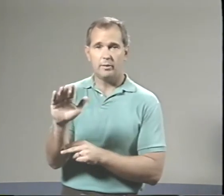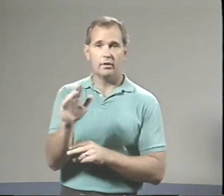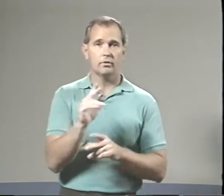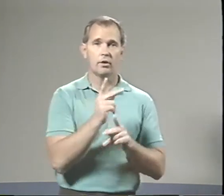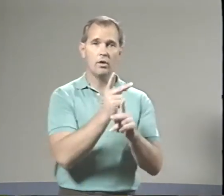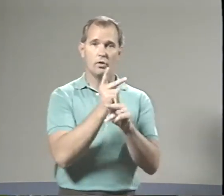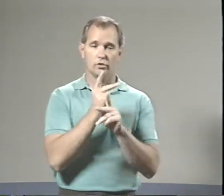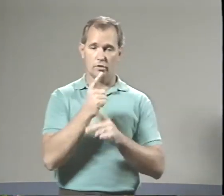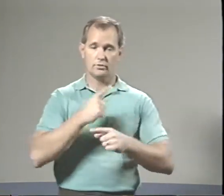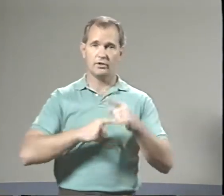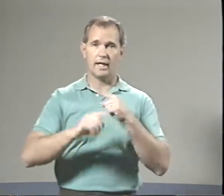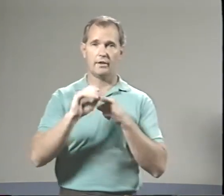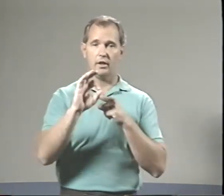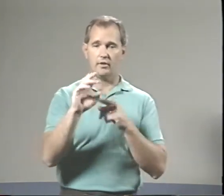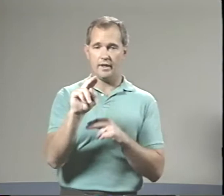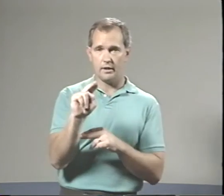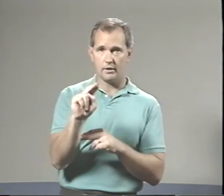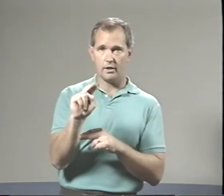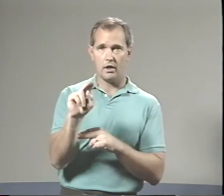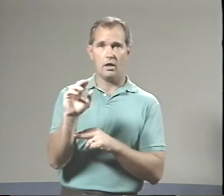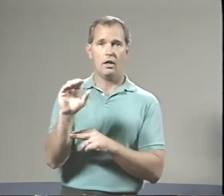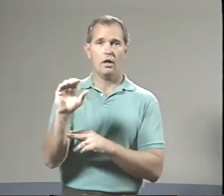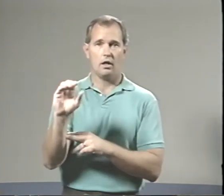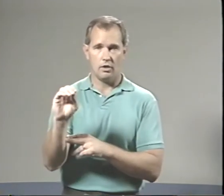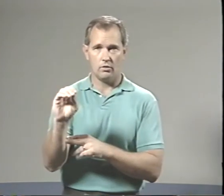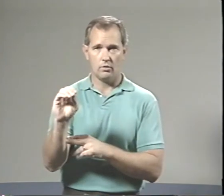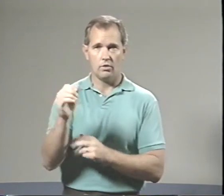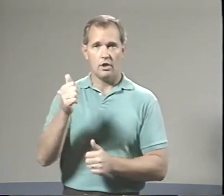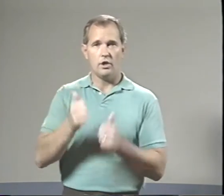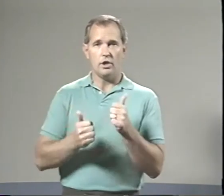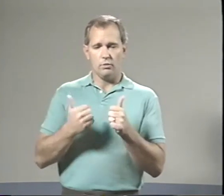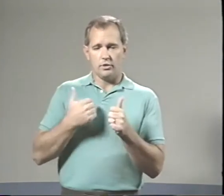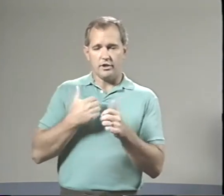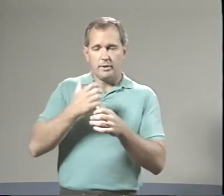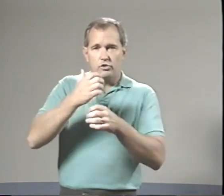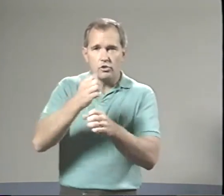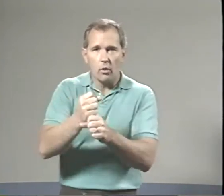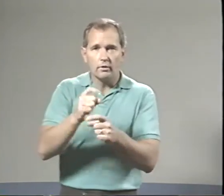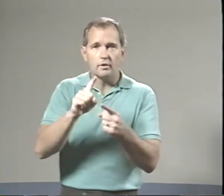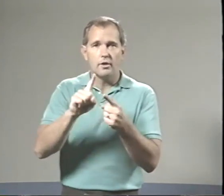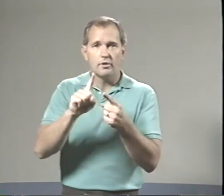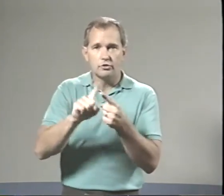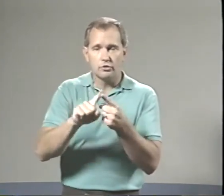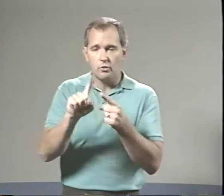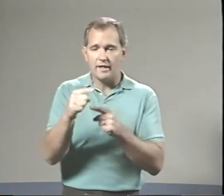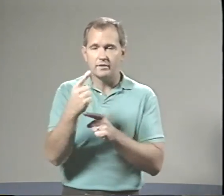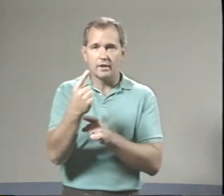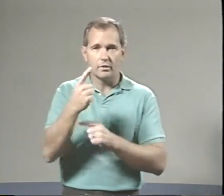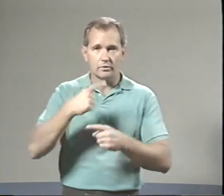fingerspelled loan sign of N-O, which has been shortened to a single